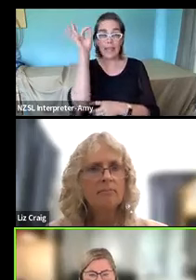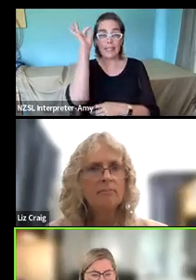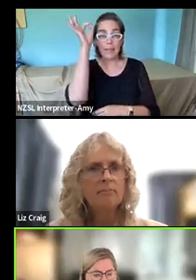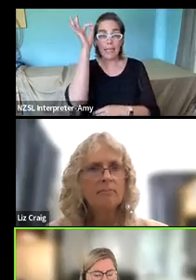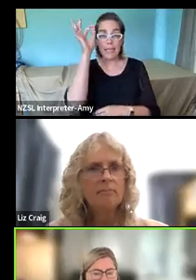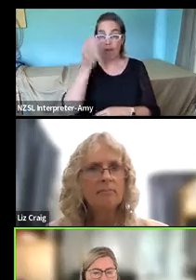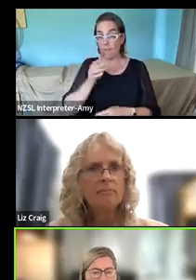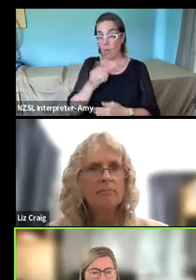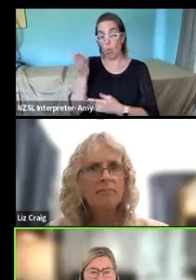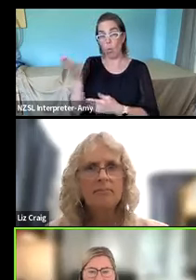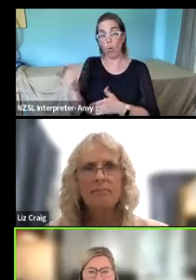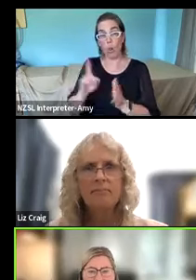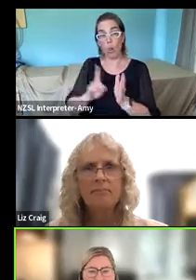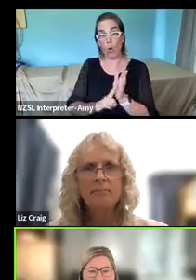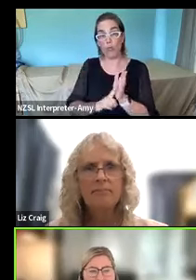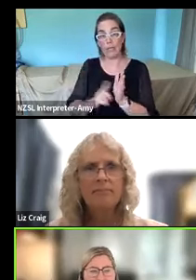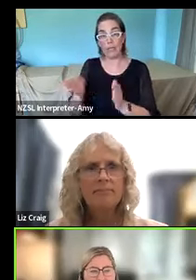for Loren?